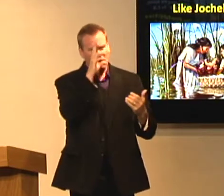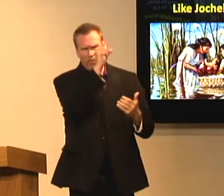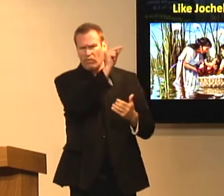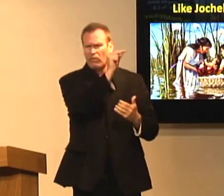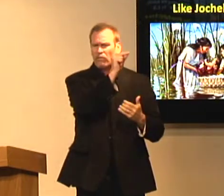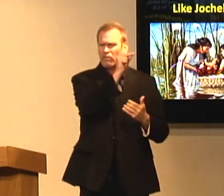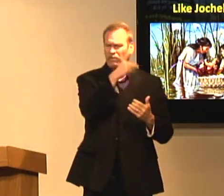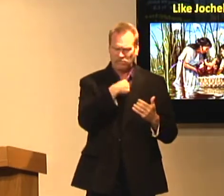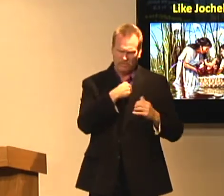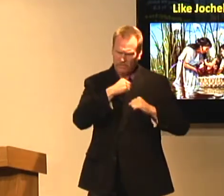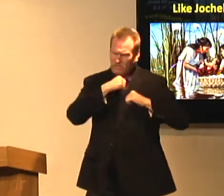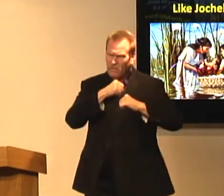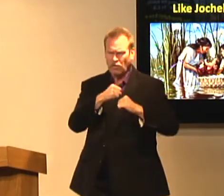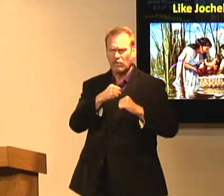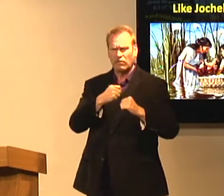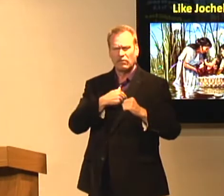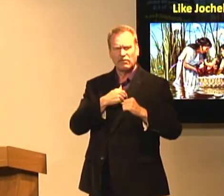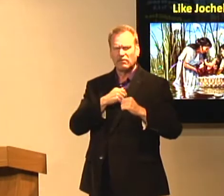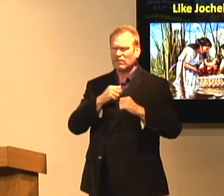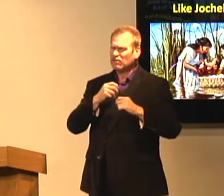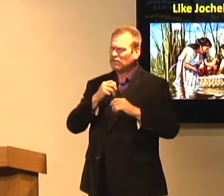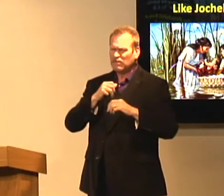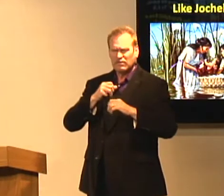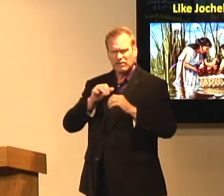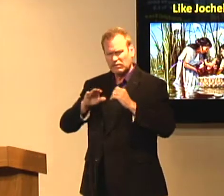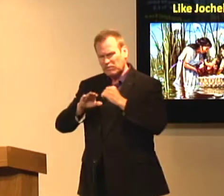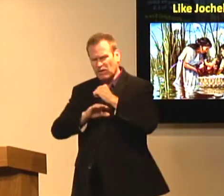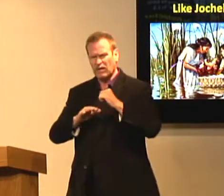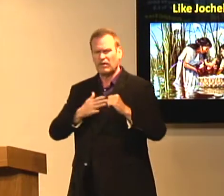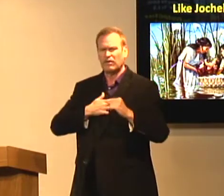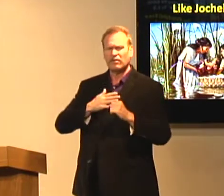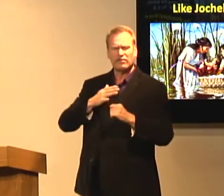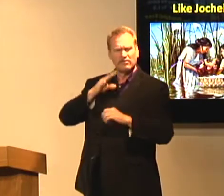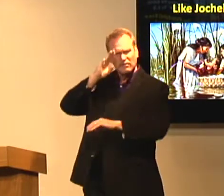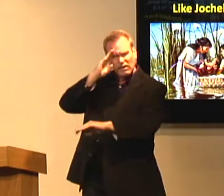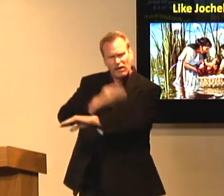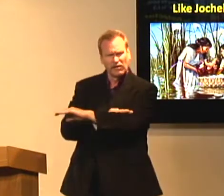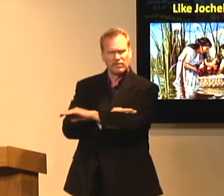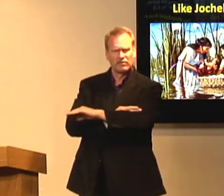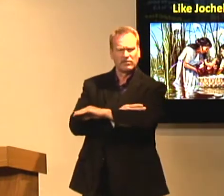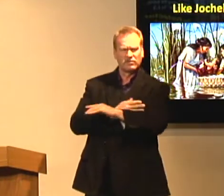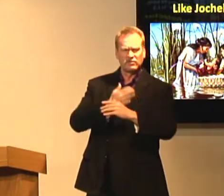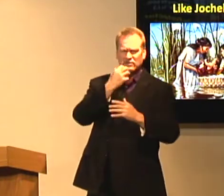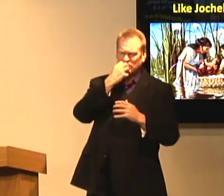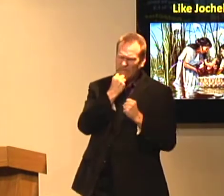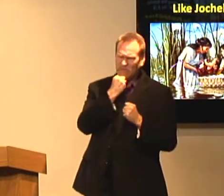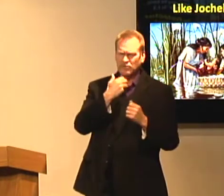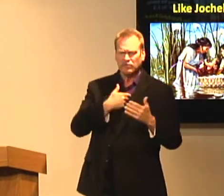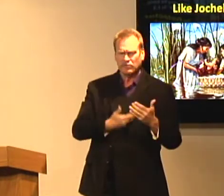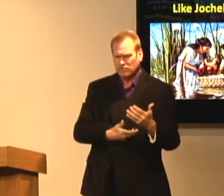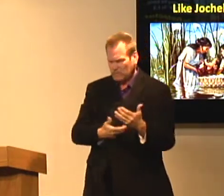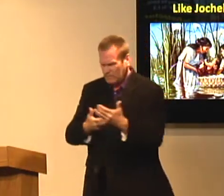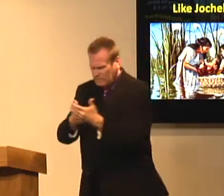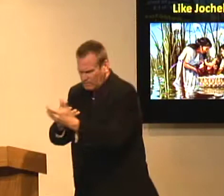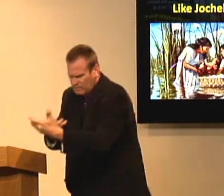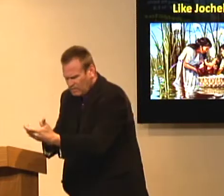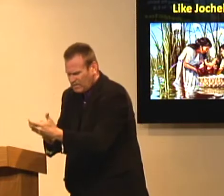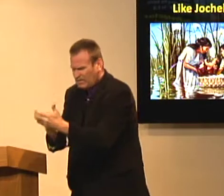children, and how she rebelled against that, and she protected her child. She protected her son. She kept him